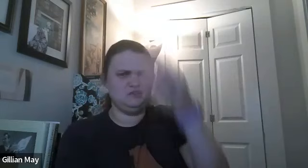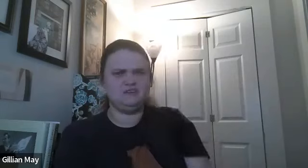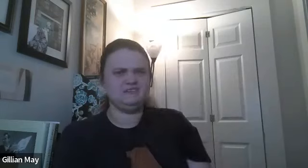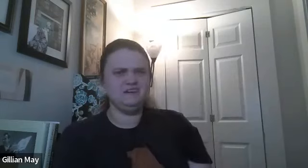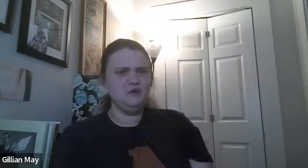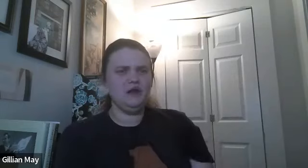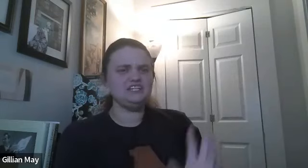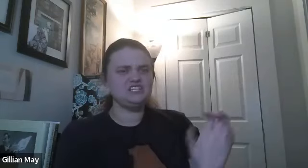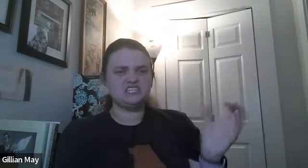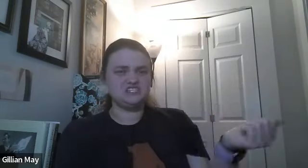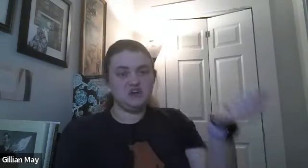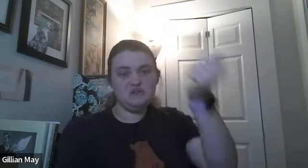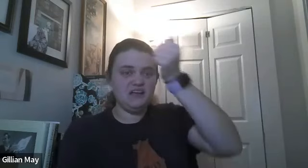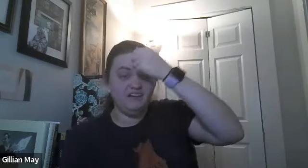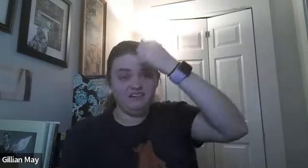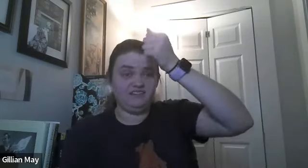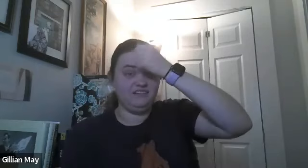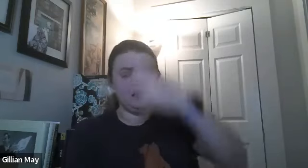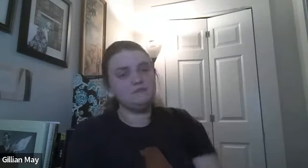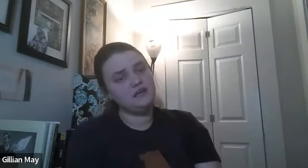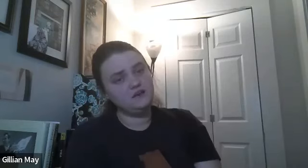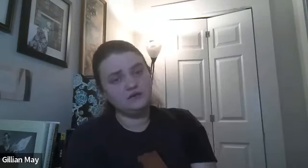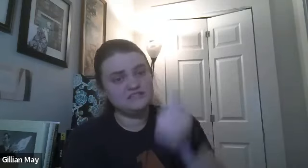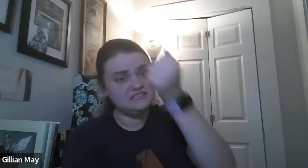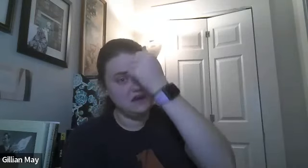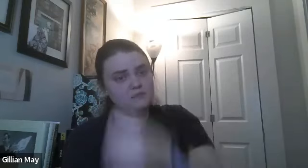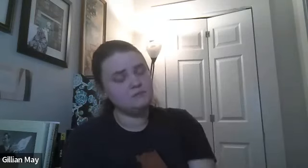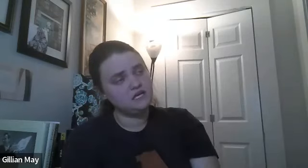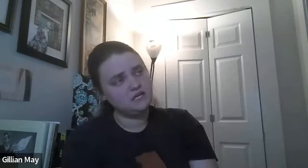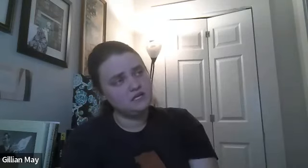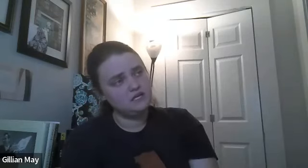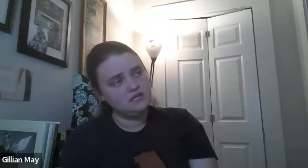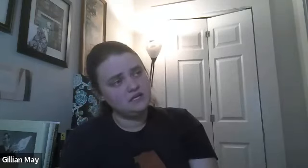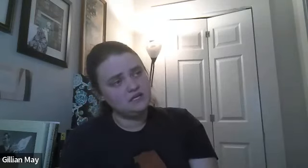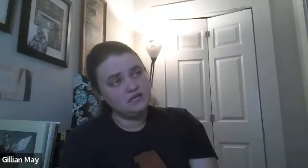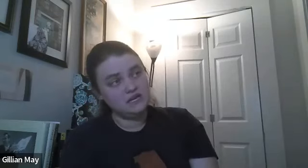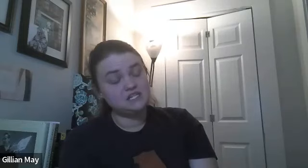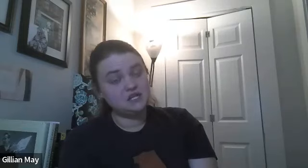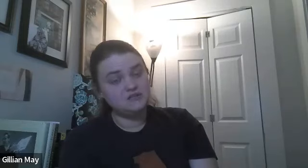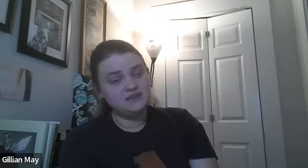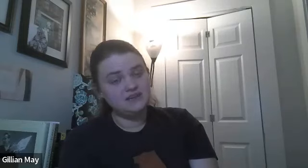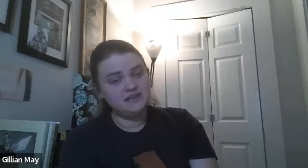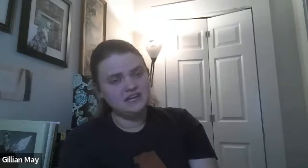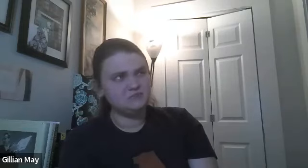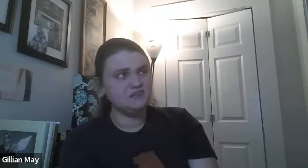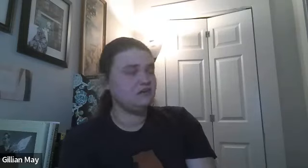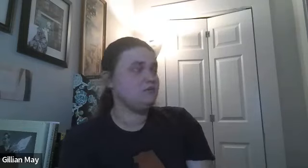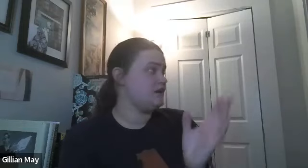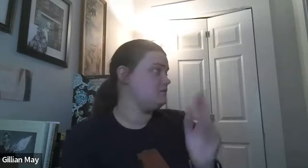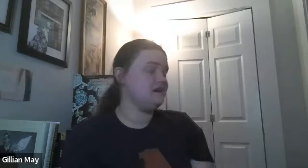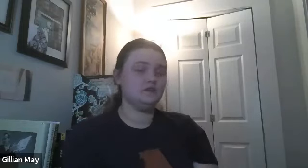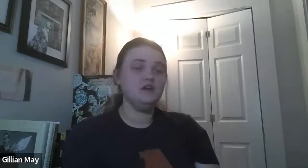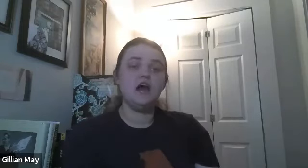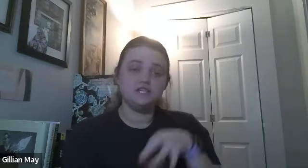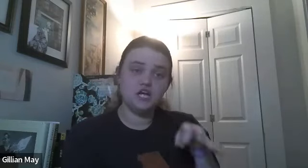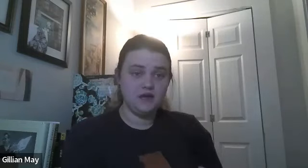stupid. And he just gets so like, ugh. And I'm like, or he'll say dumb. And I'm like, can I show you it? And he'll be like, fine, whatever. I show him how